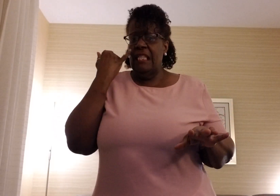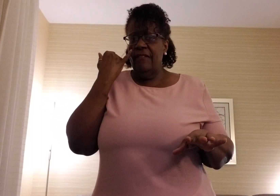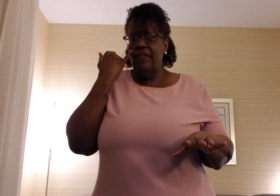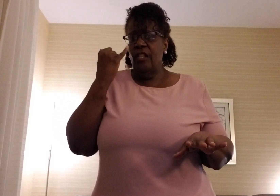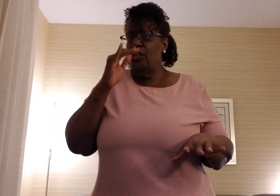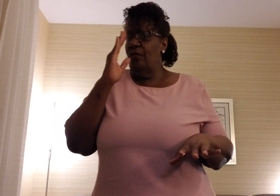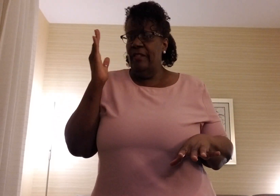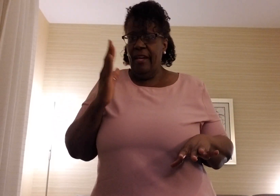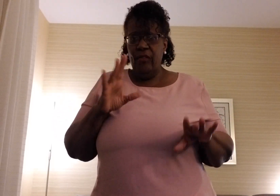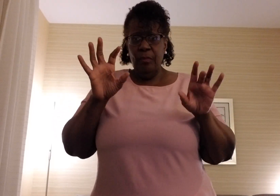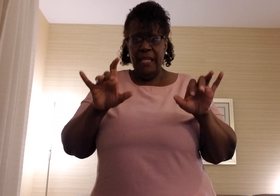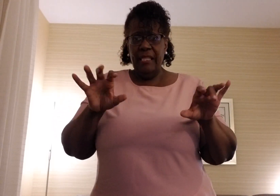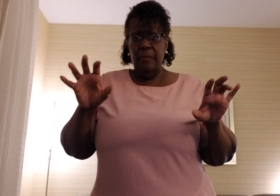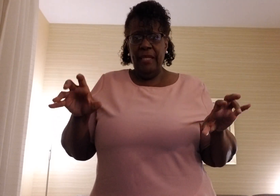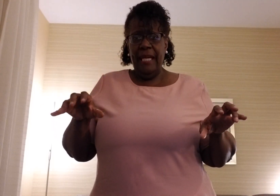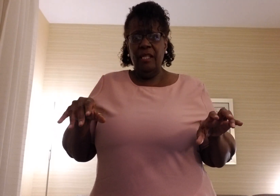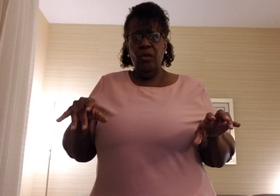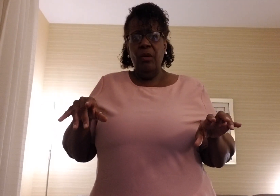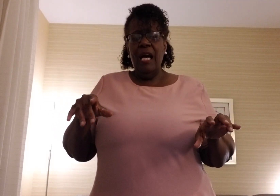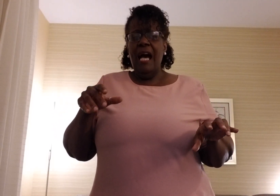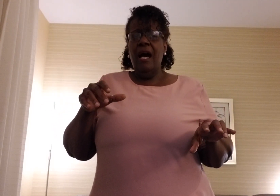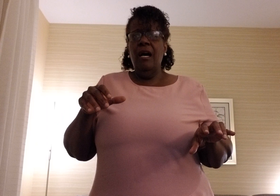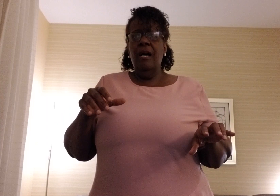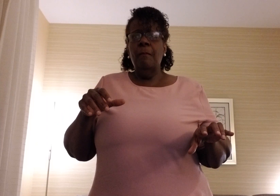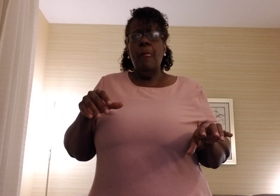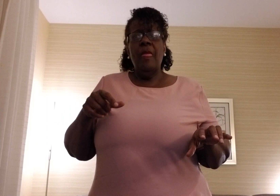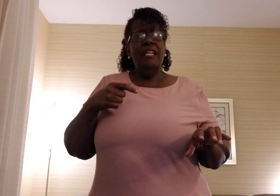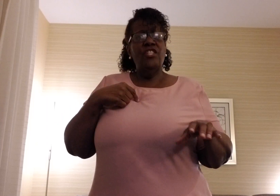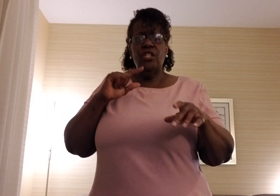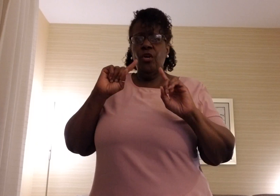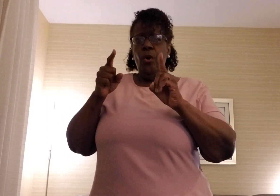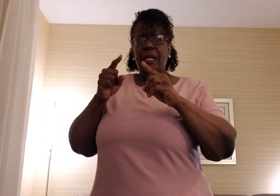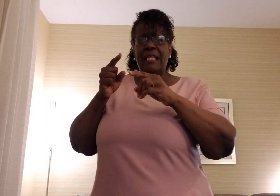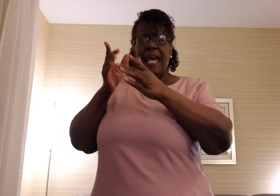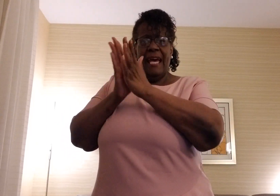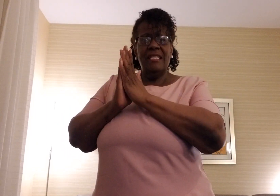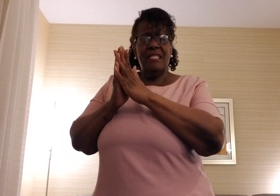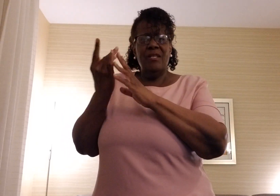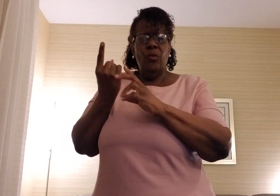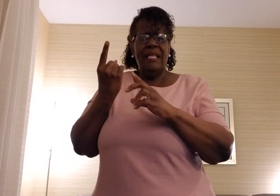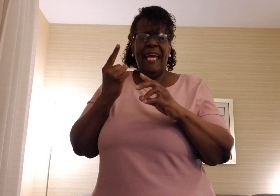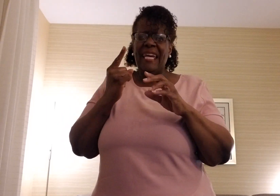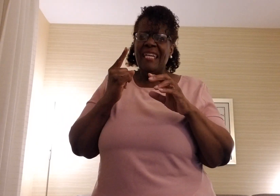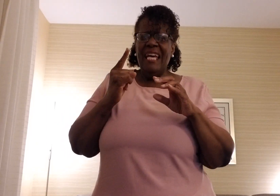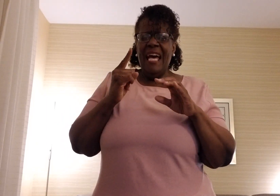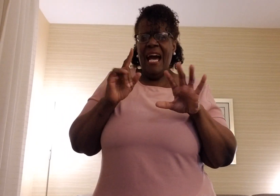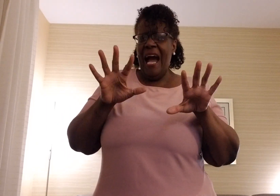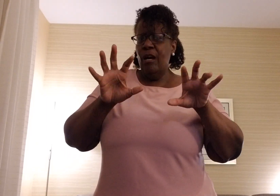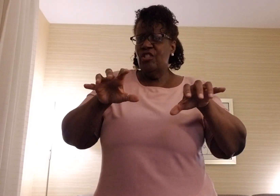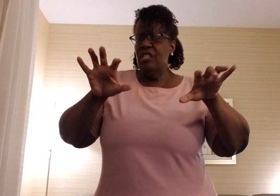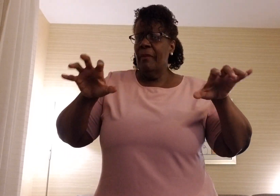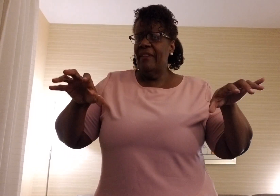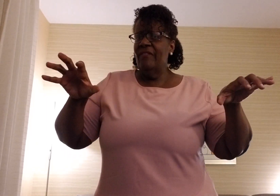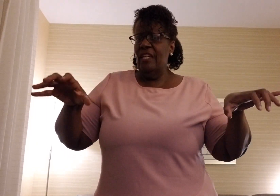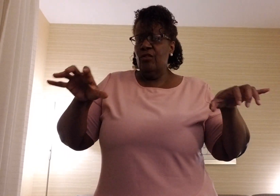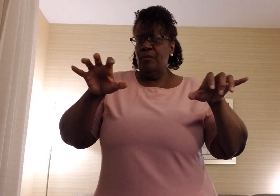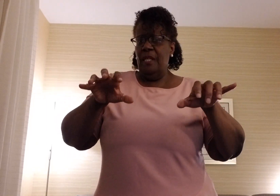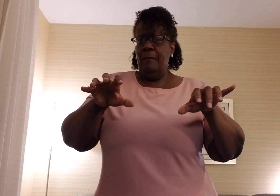if you've never played the piano, just go and ask someone, hey, how should my fingers be,